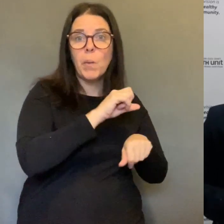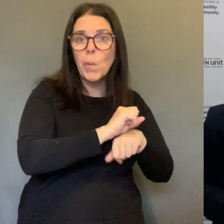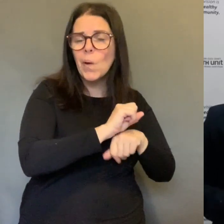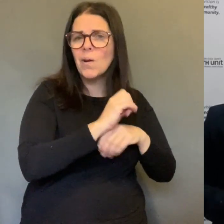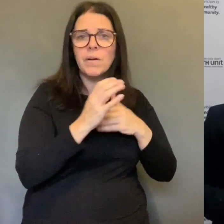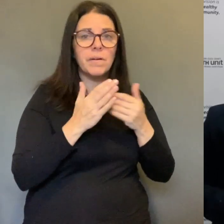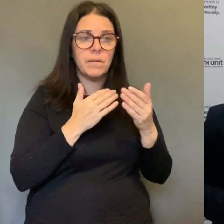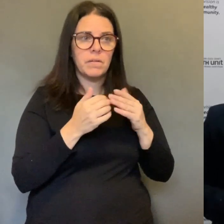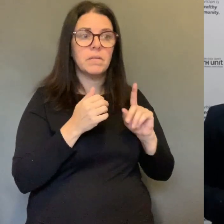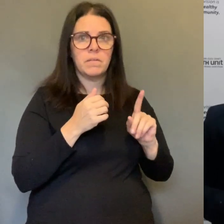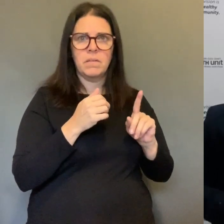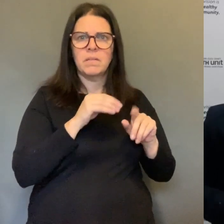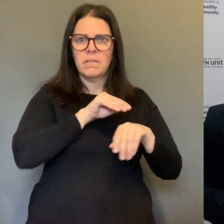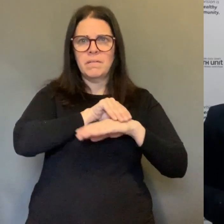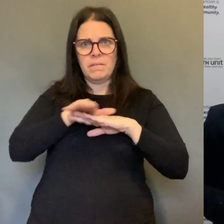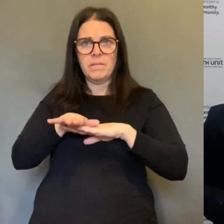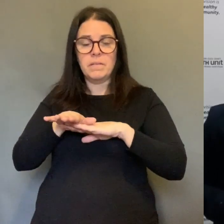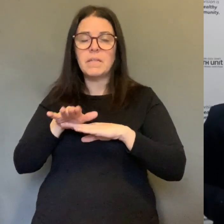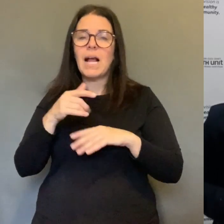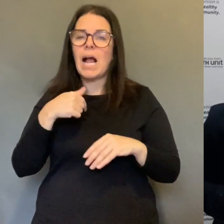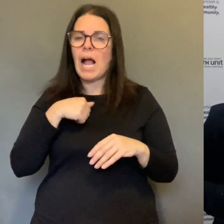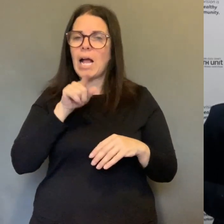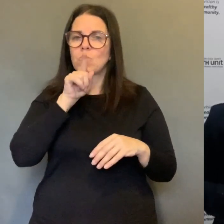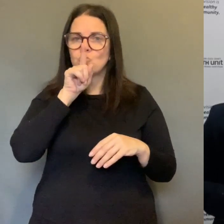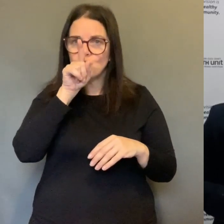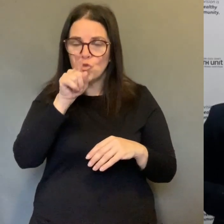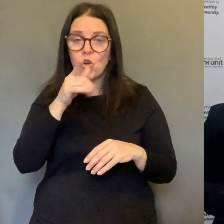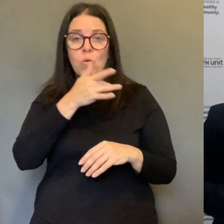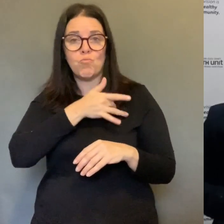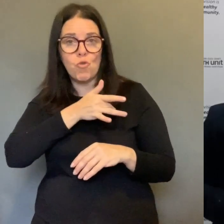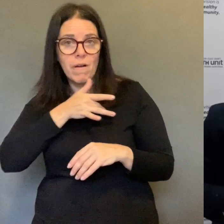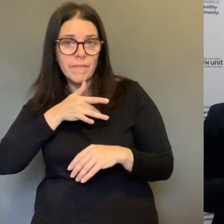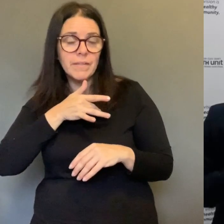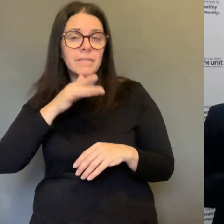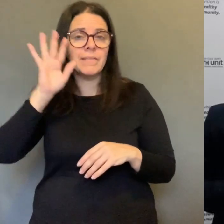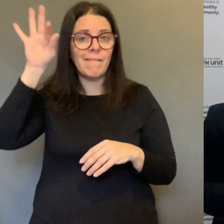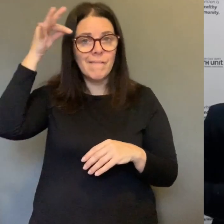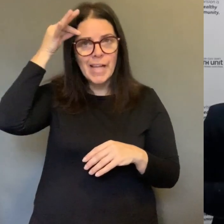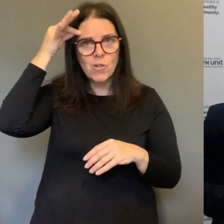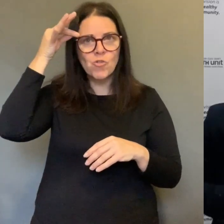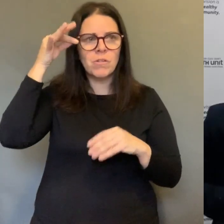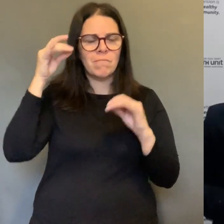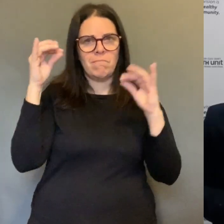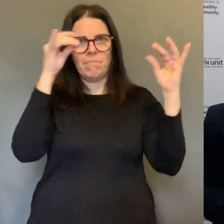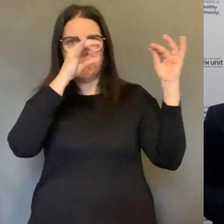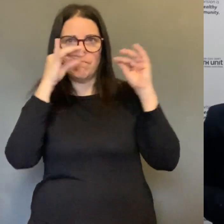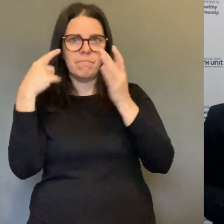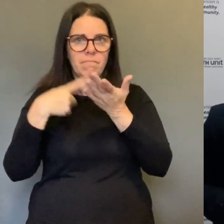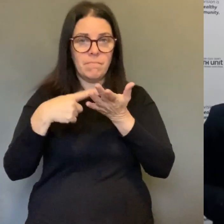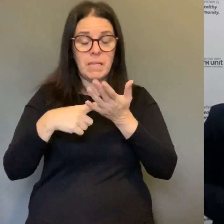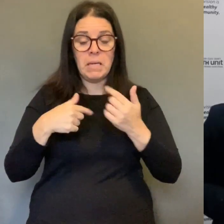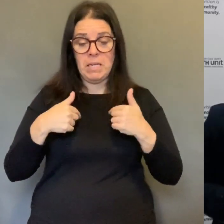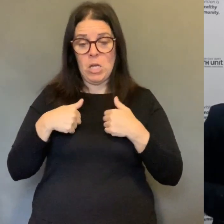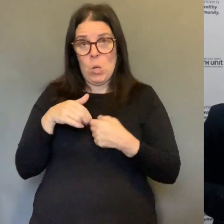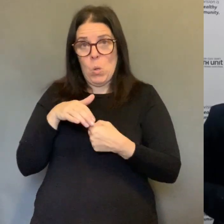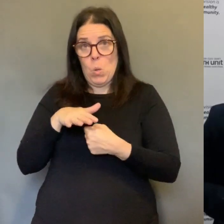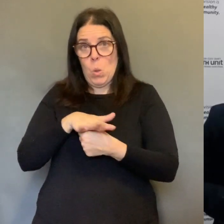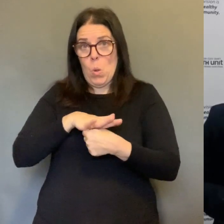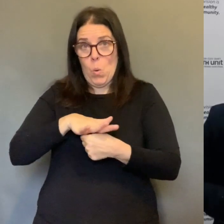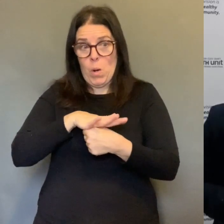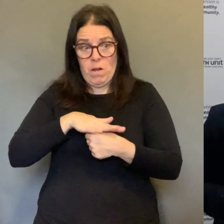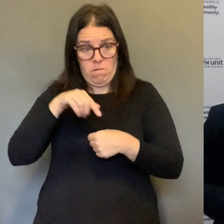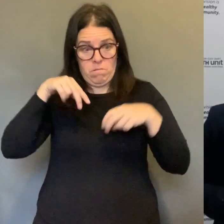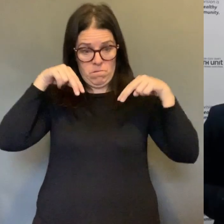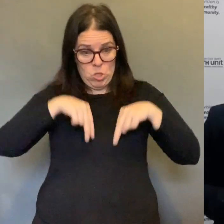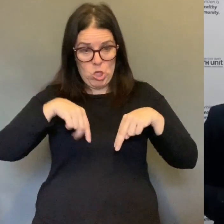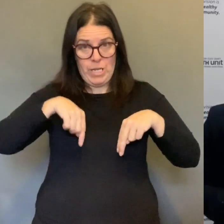these measures in place for a longer period of time and get rid of some of these cases in our community. And